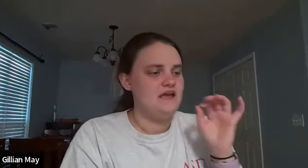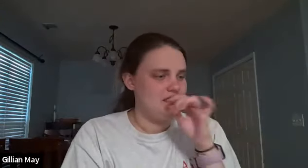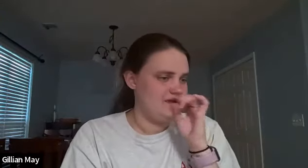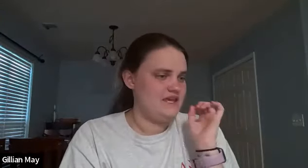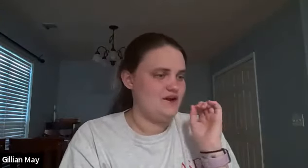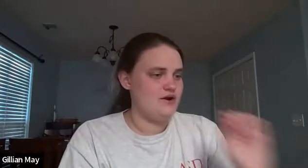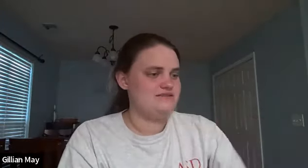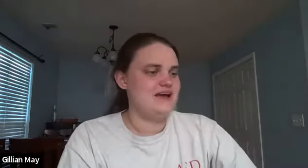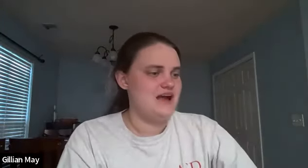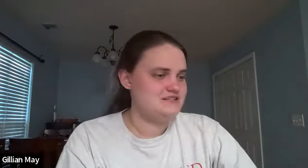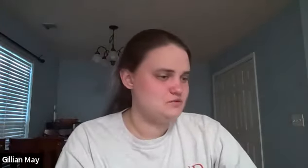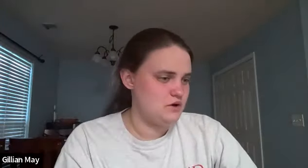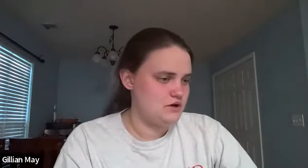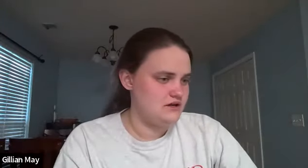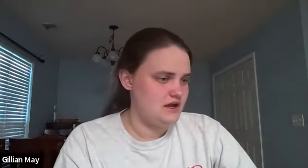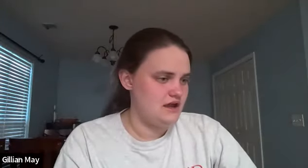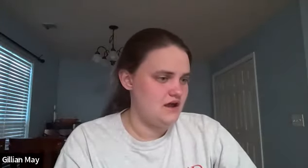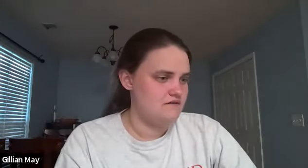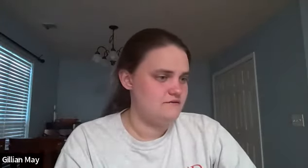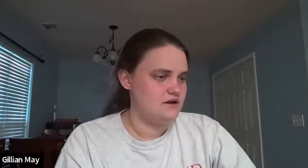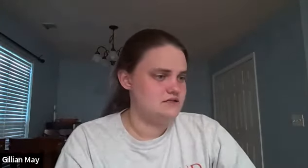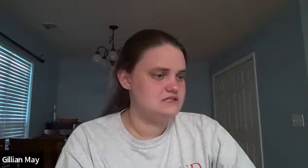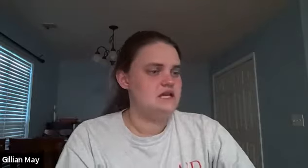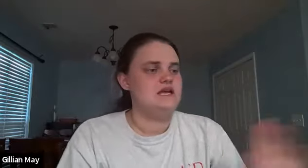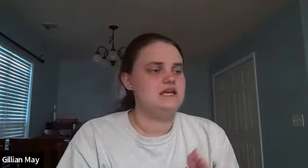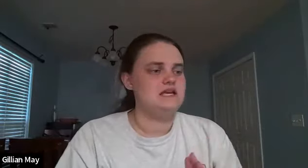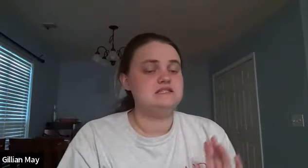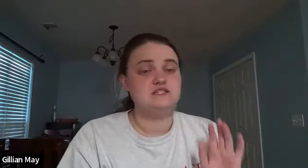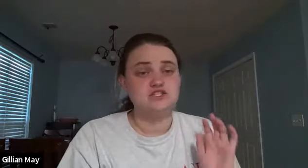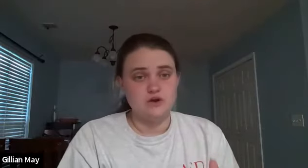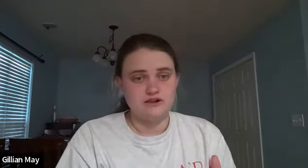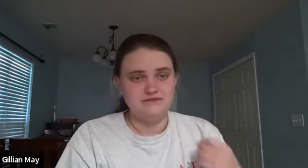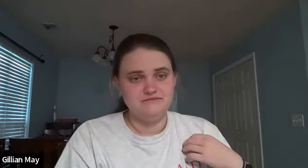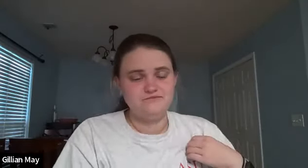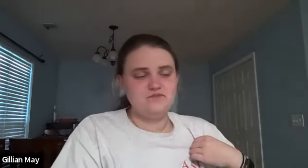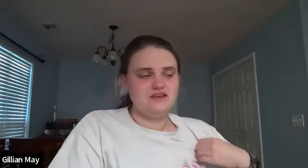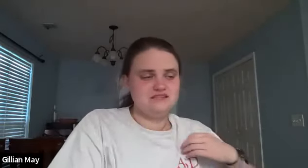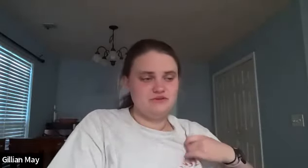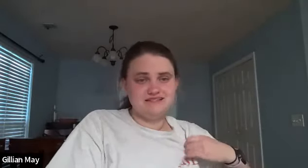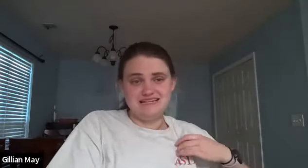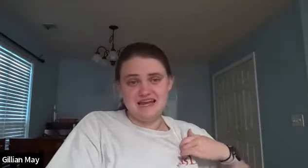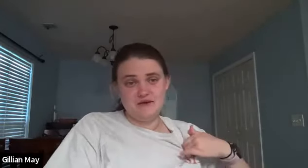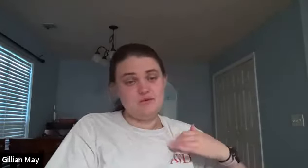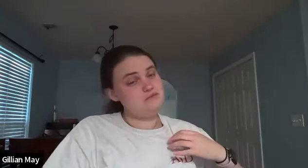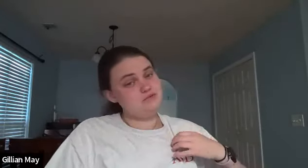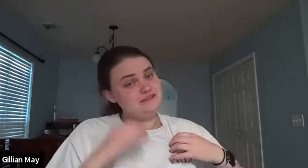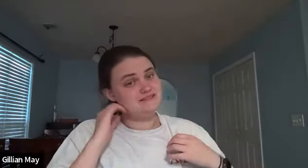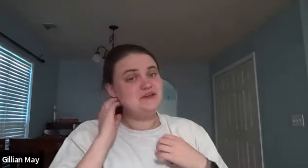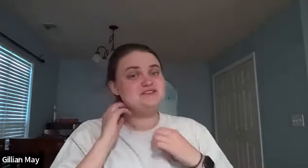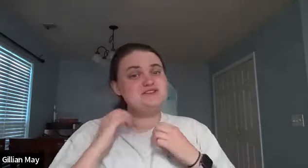And then our last word I have for us is sorry, because I realized I didn't add that one up with please. So the